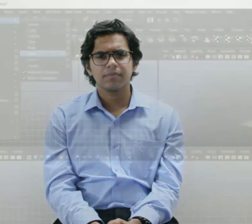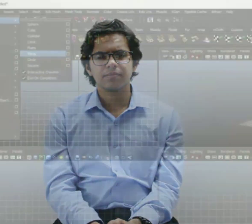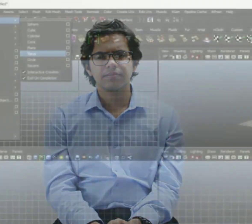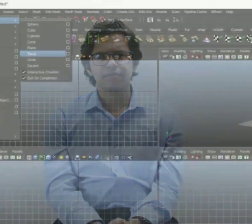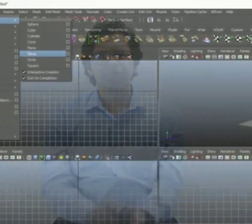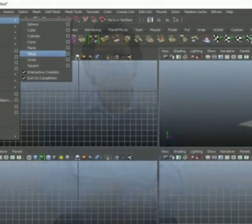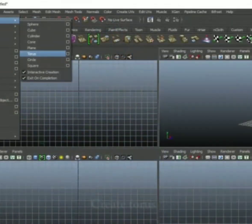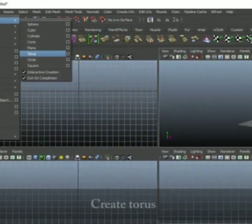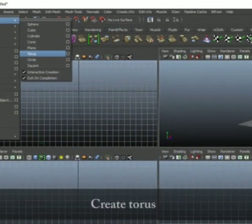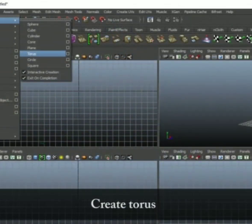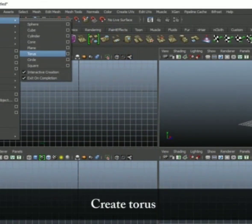Create torus.